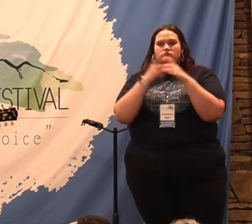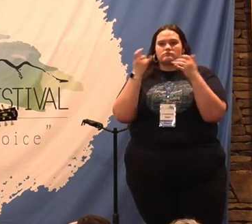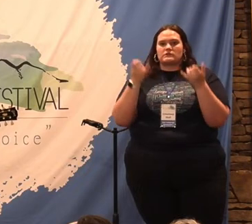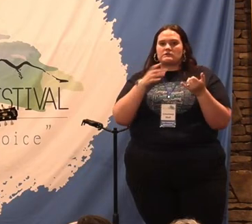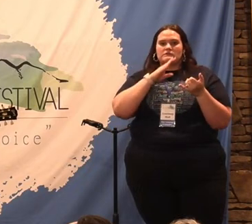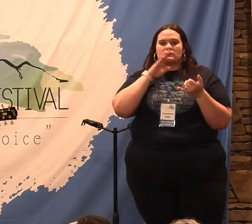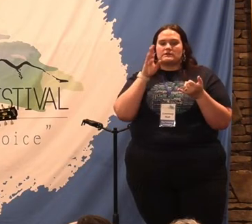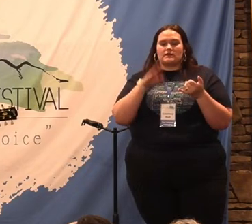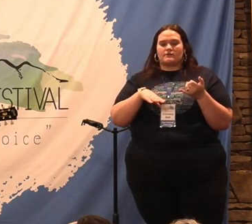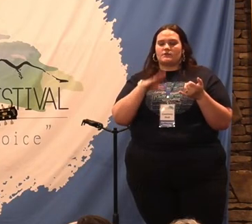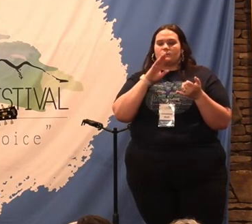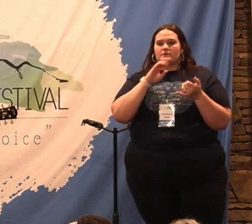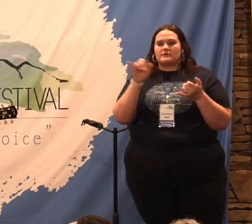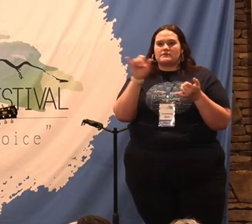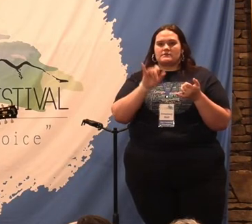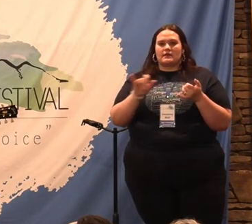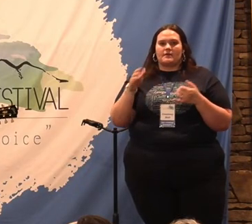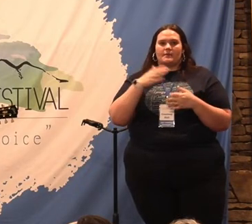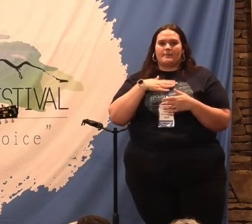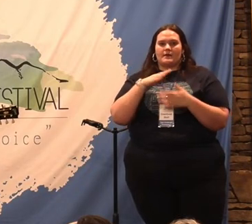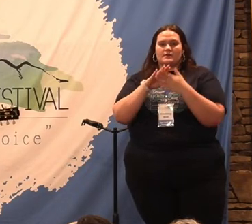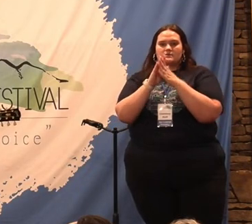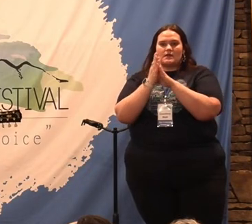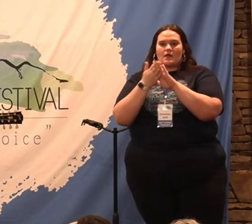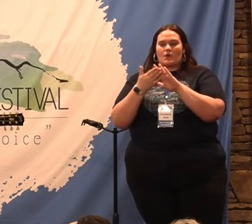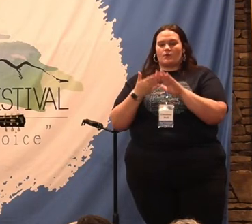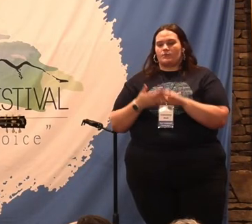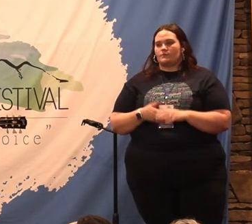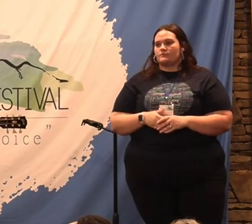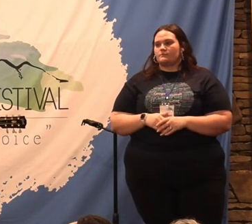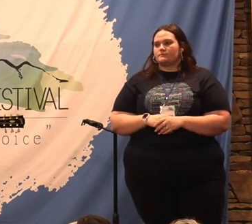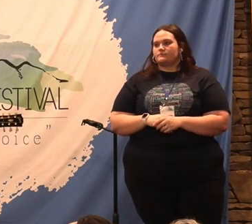the same in my town.